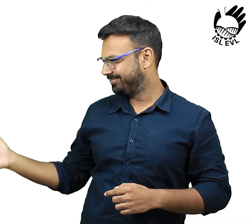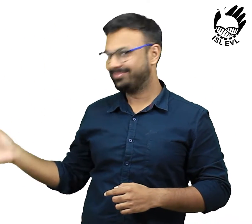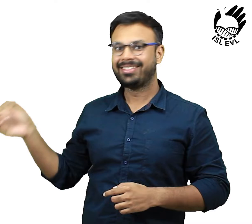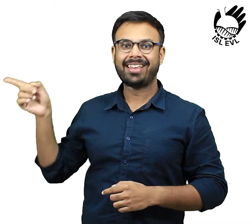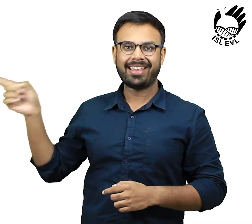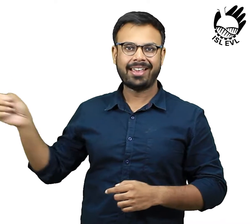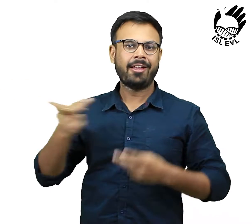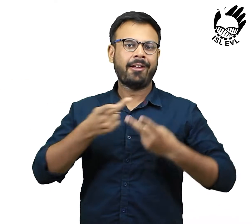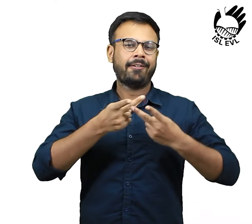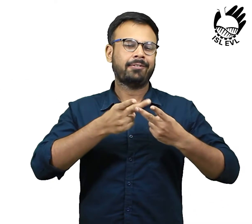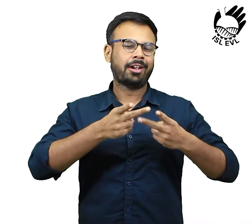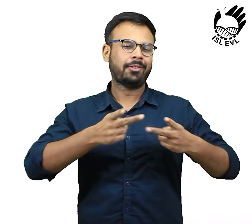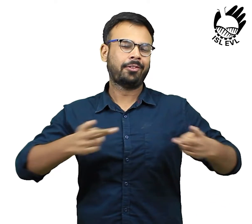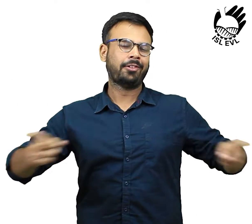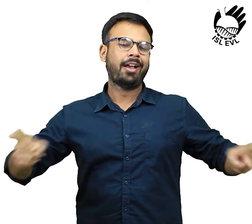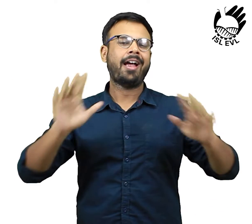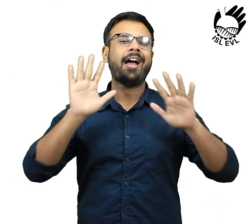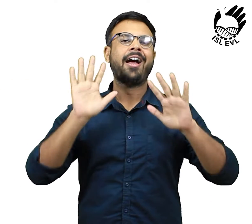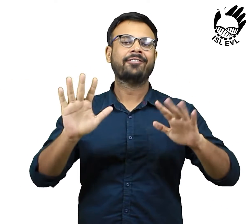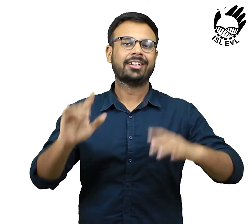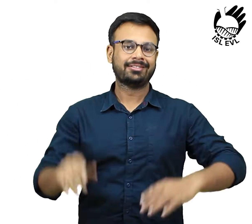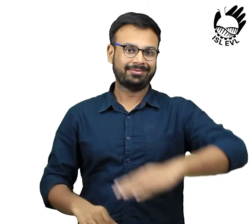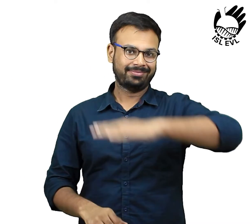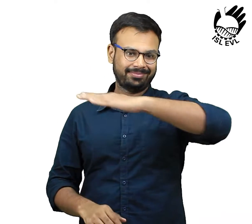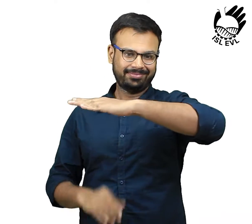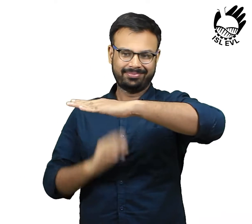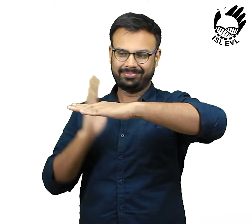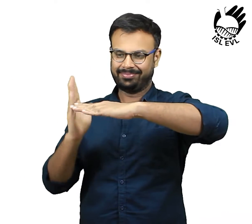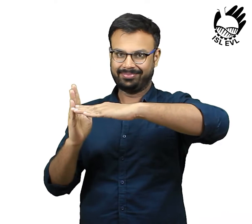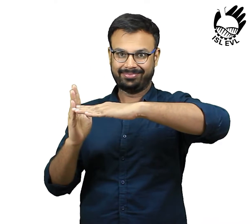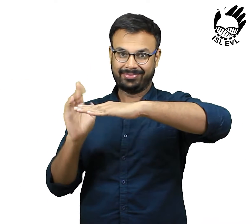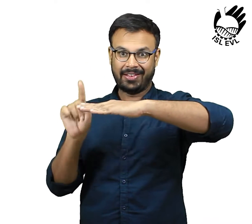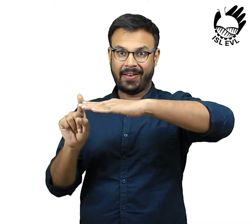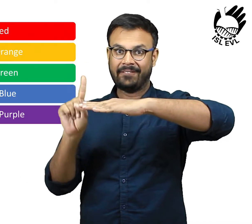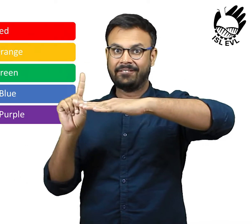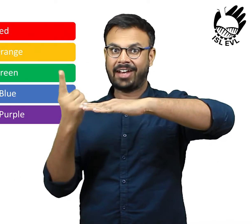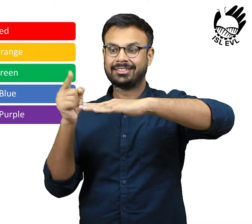this is a pH scale having different colors on it.